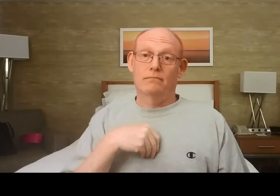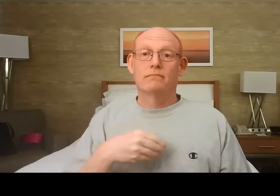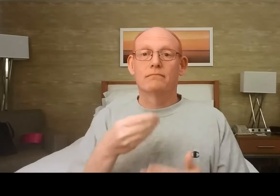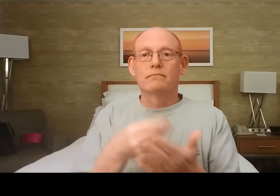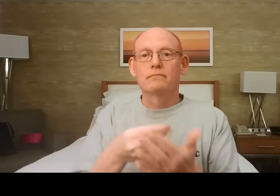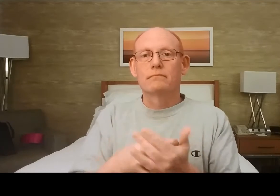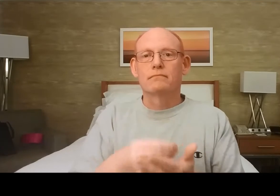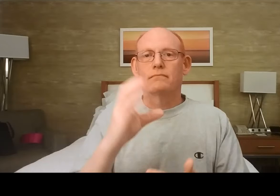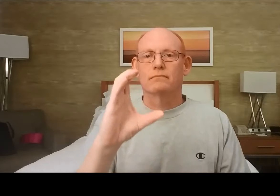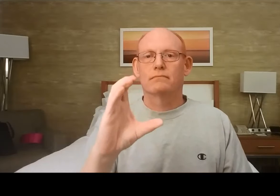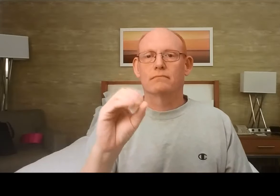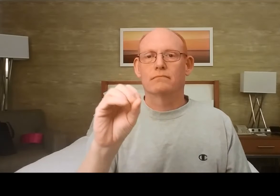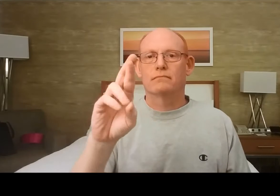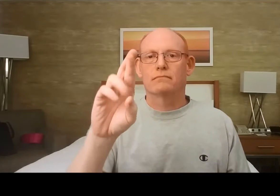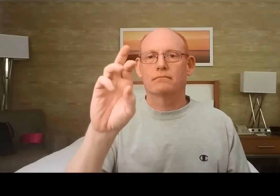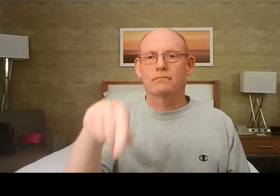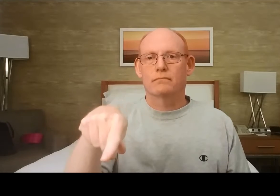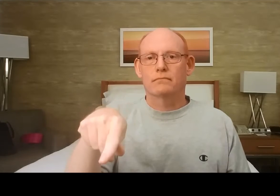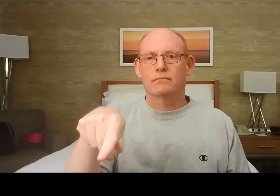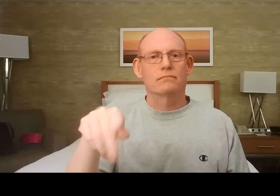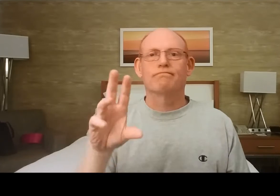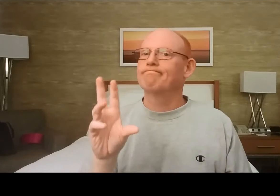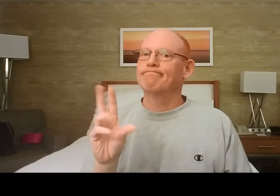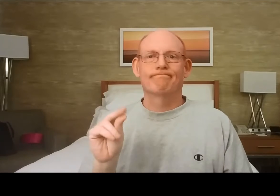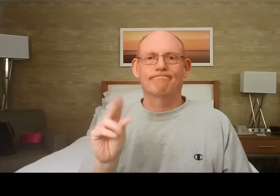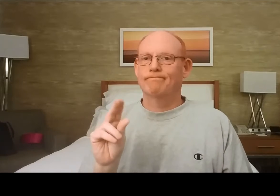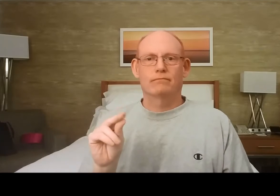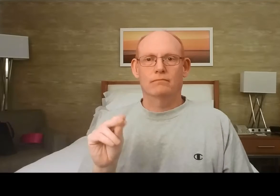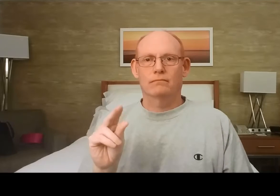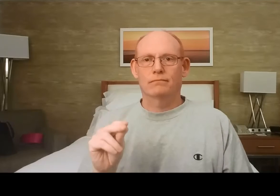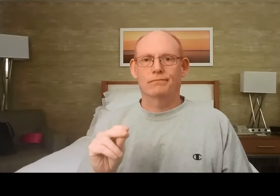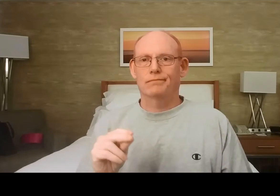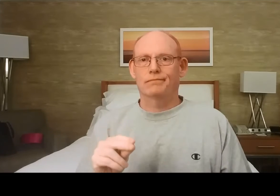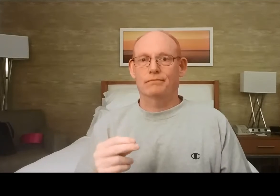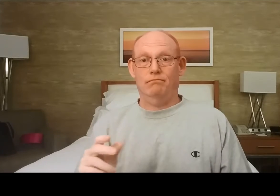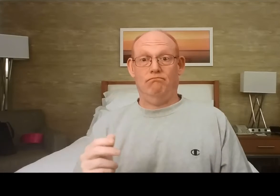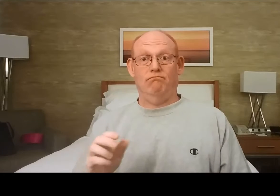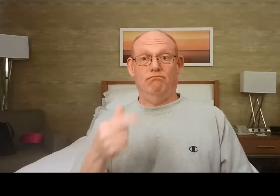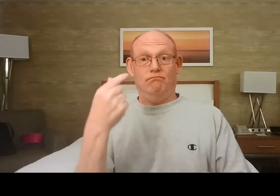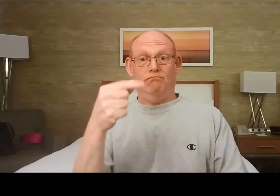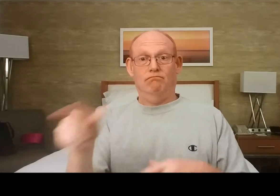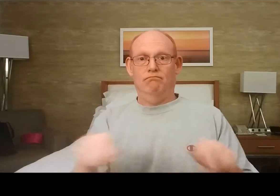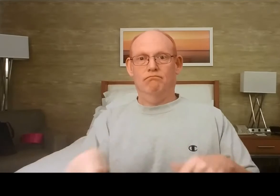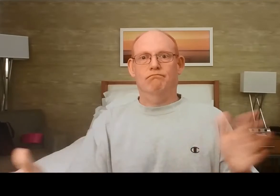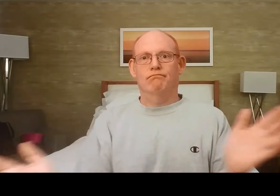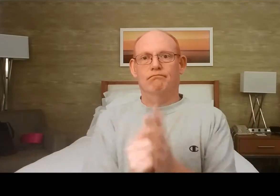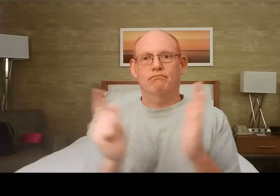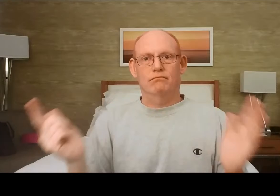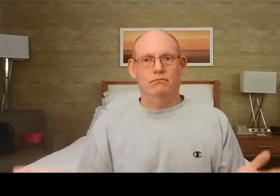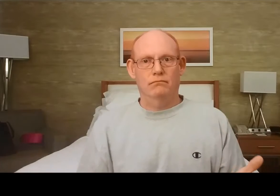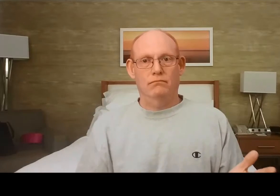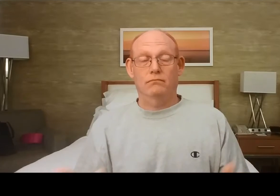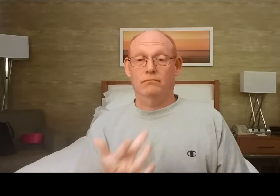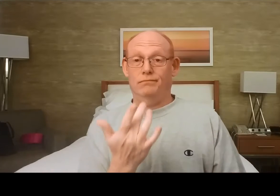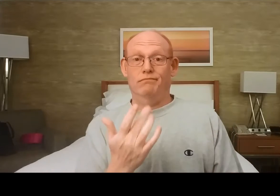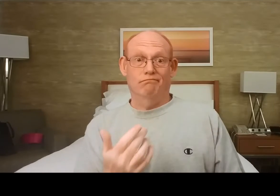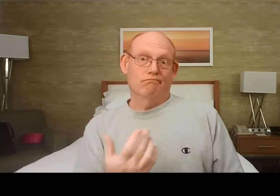from corporations? No. The Green Party doesn't allow that. In fact, we'd like to see that become a national law.